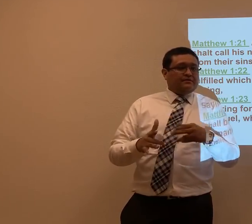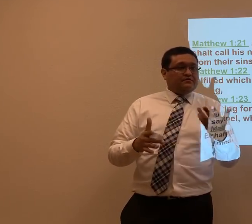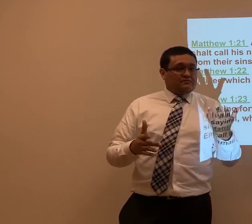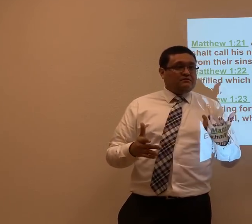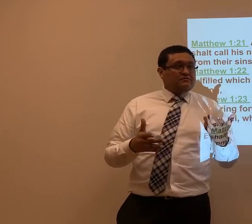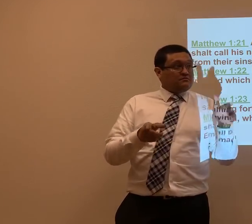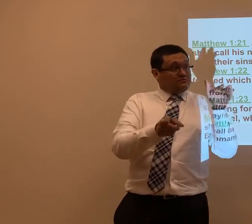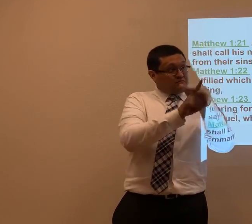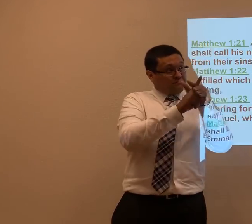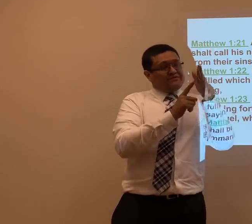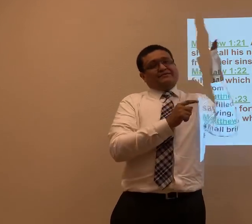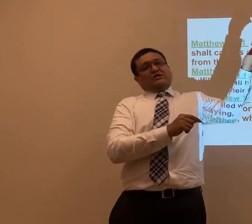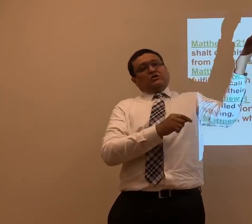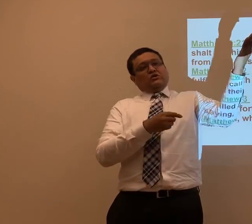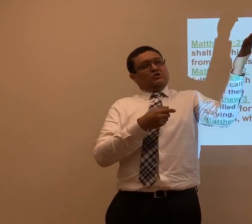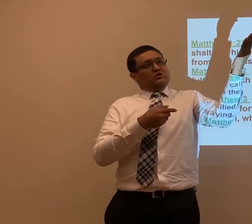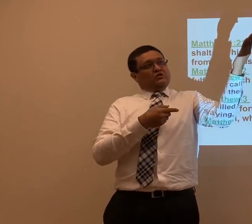without God, this world would be empty.